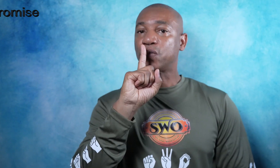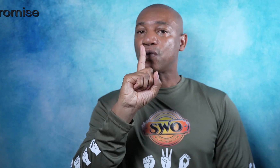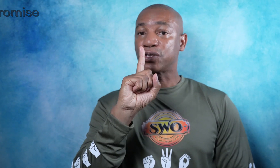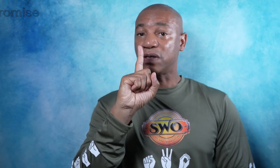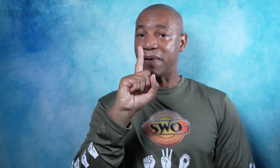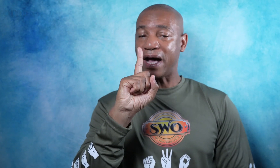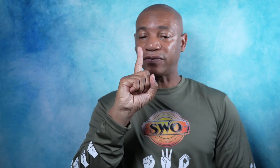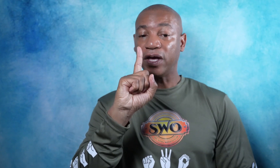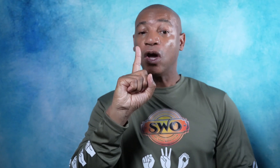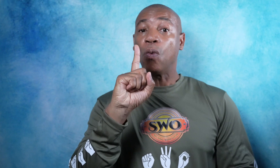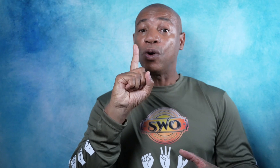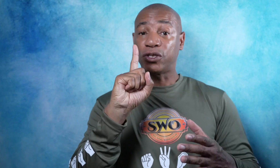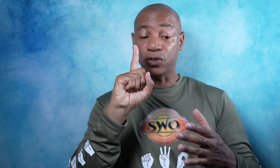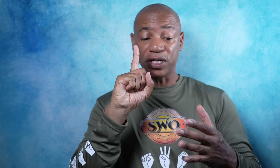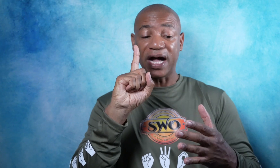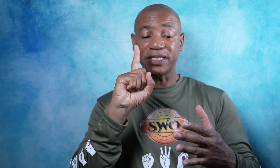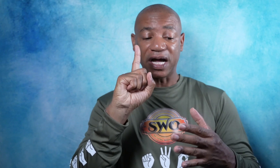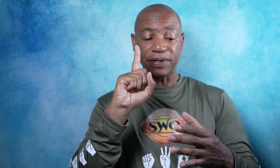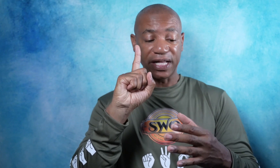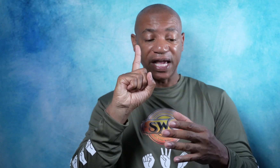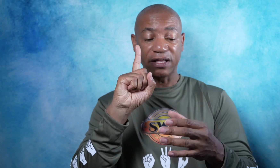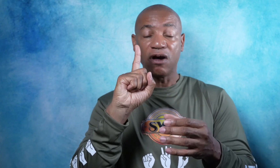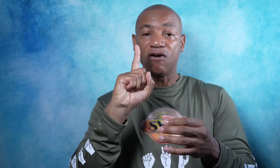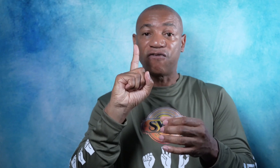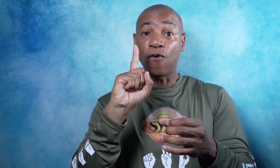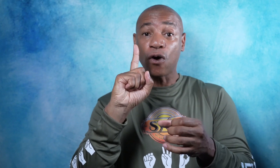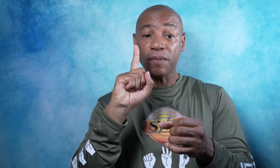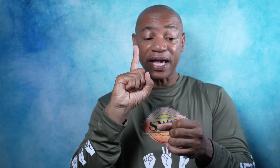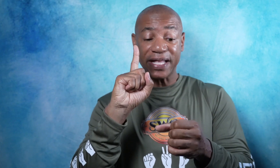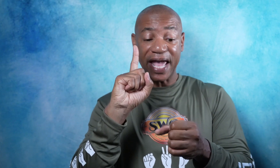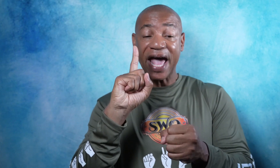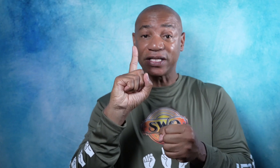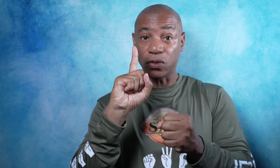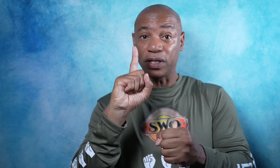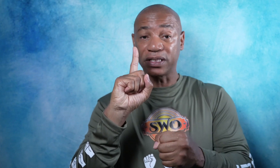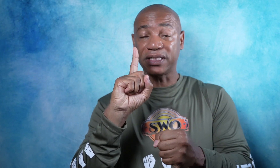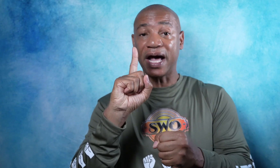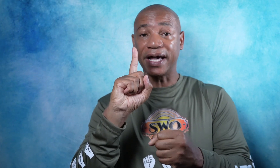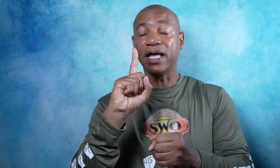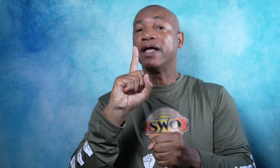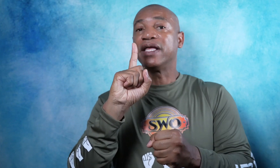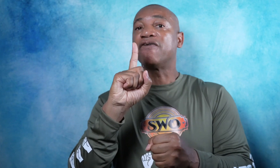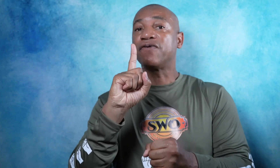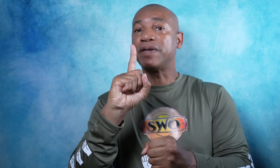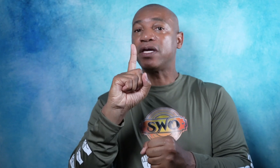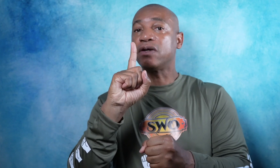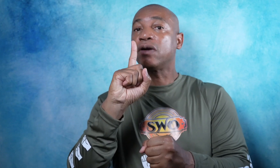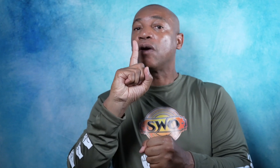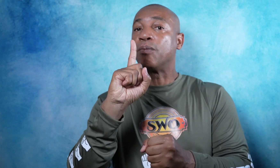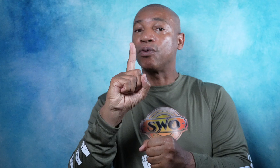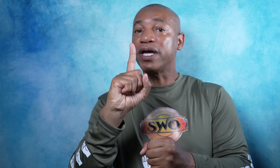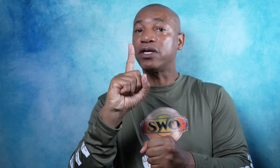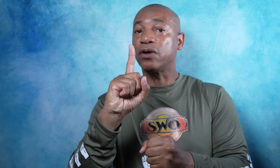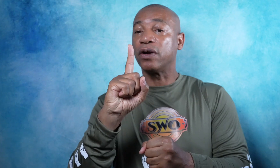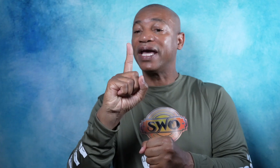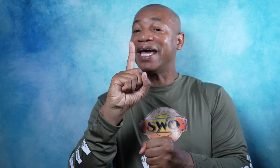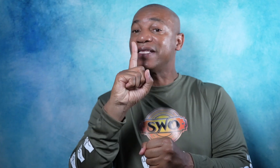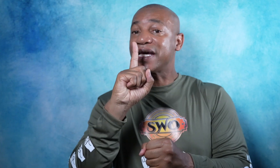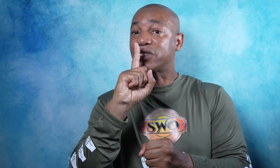towards the mouth. With your non-dominant hand, form an S on the side. Now from here, bring your index to